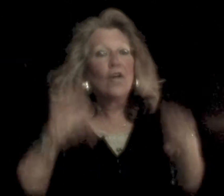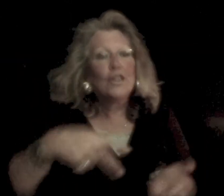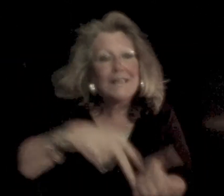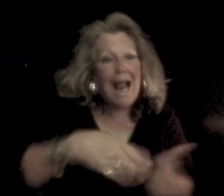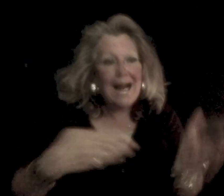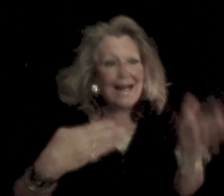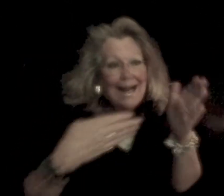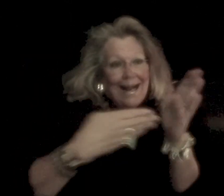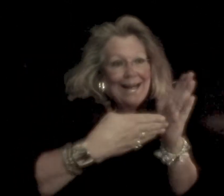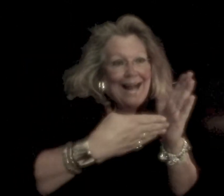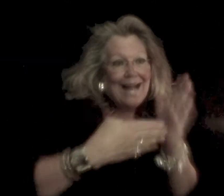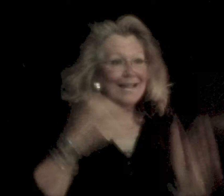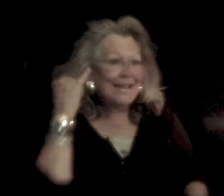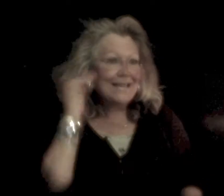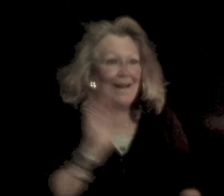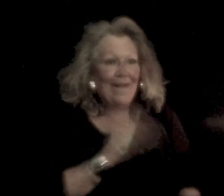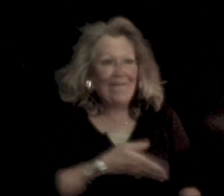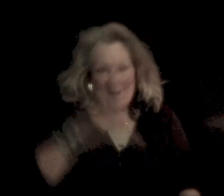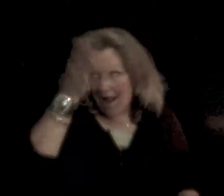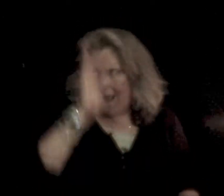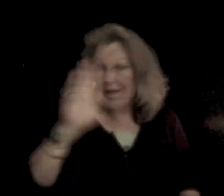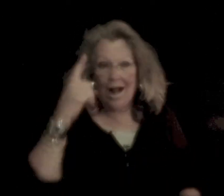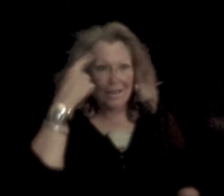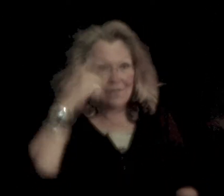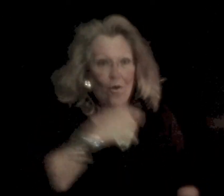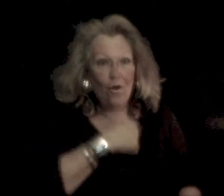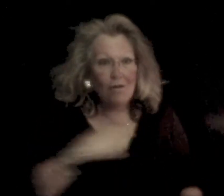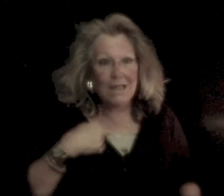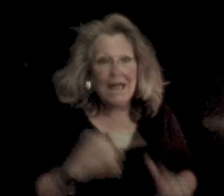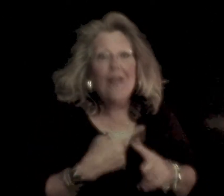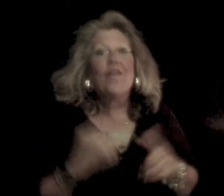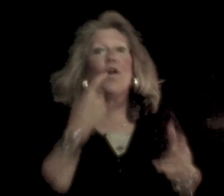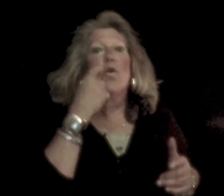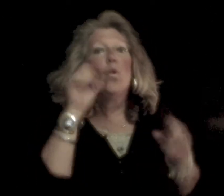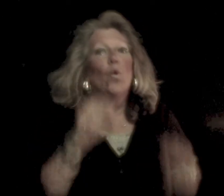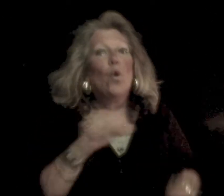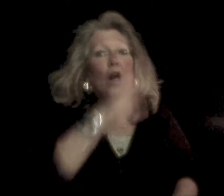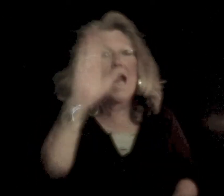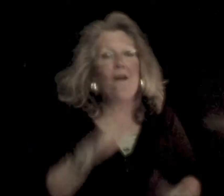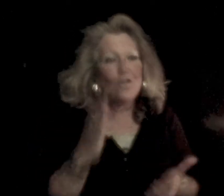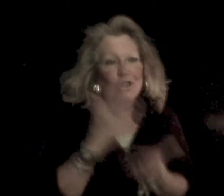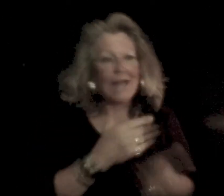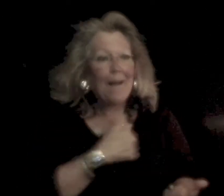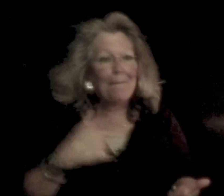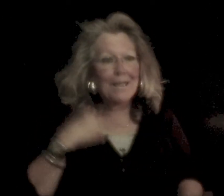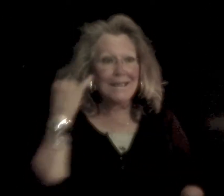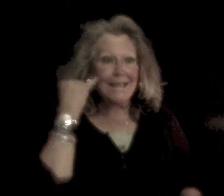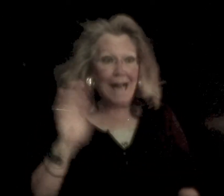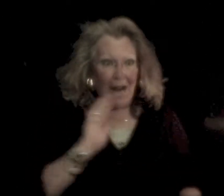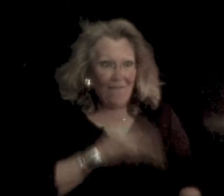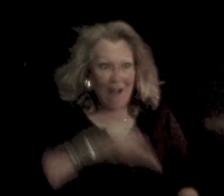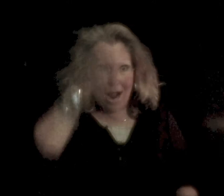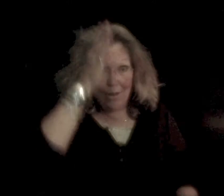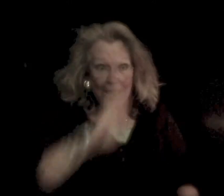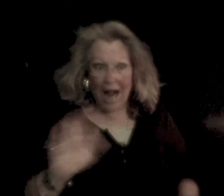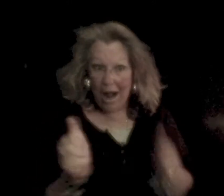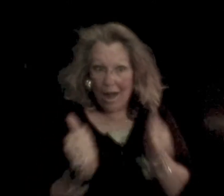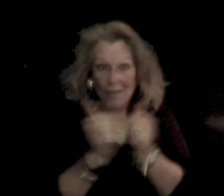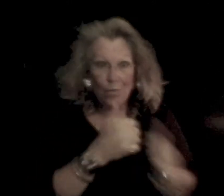can stand against And if I've got his voice Can't help me I've And if I've got his